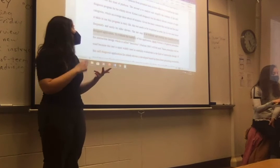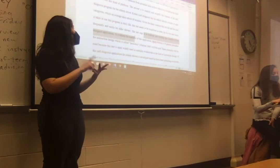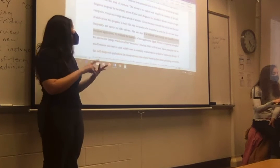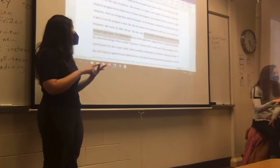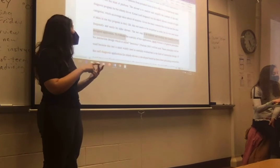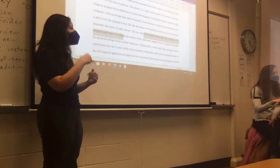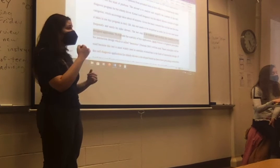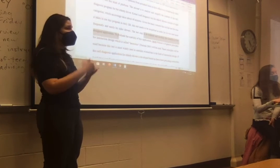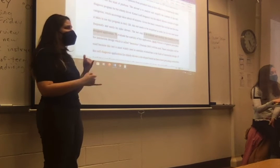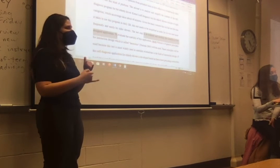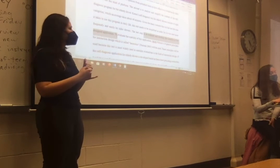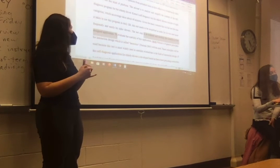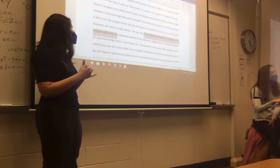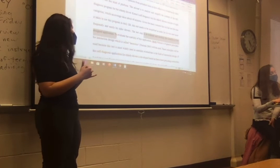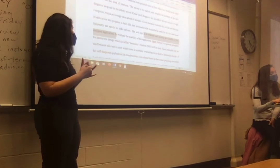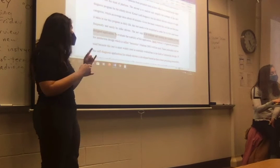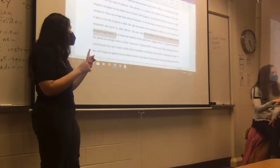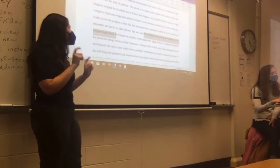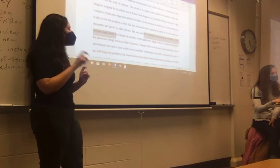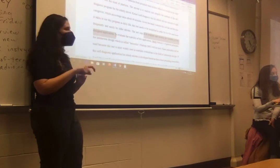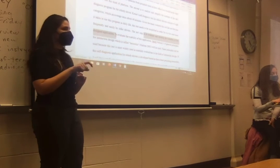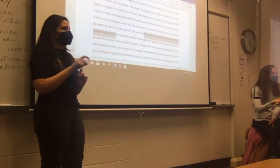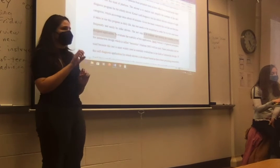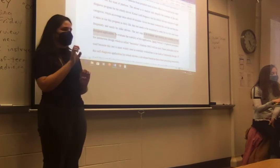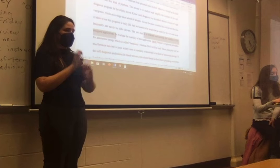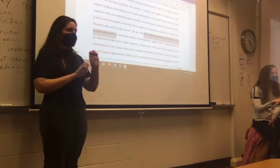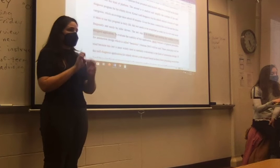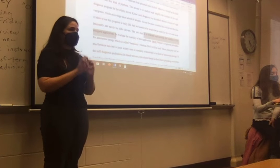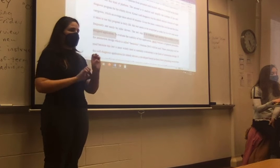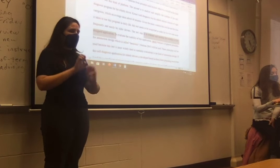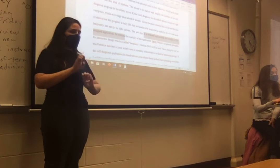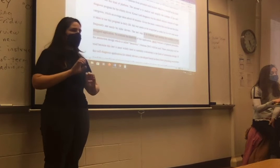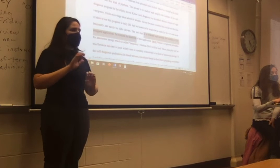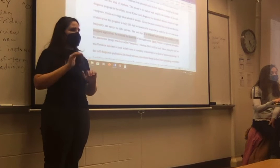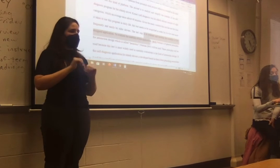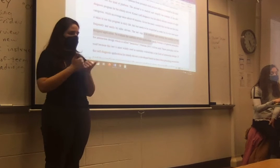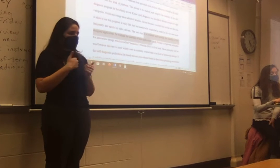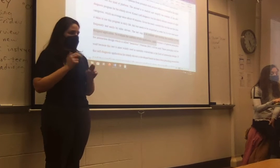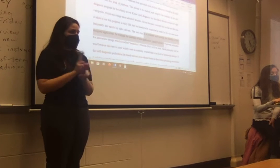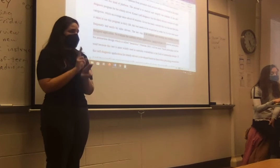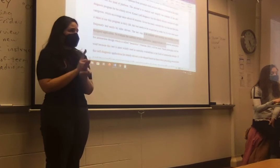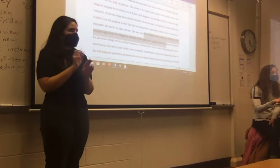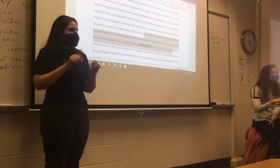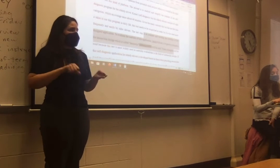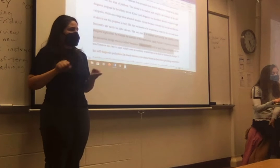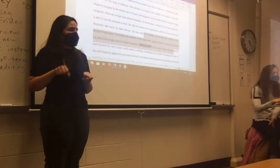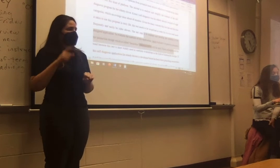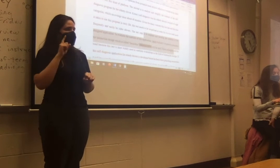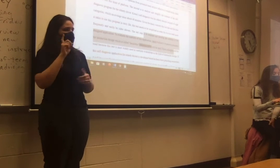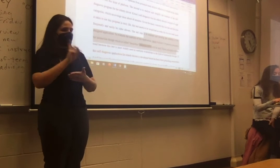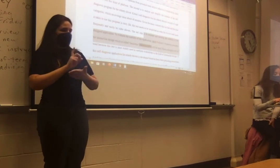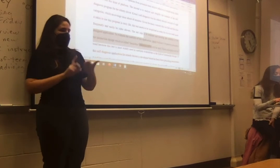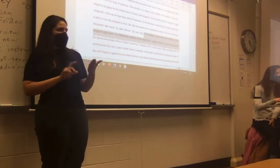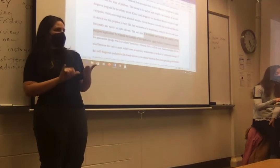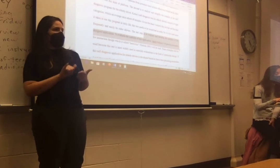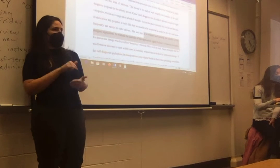usability of the design application. He's going to use these principles. His method is to use these principles